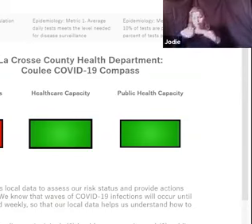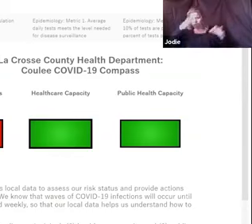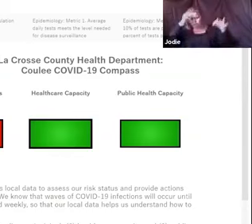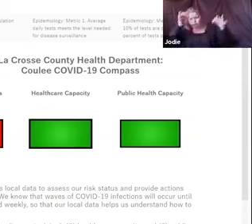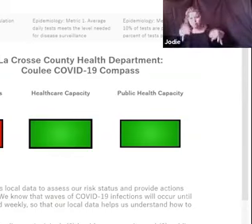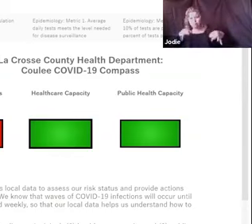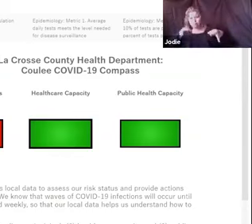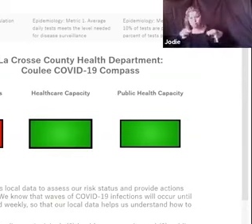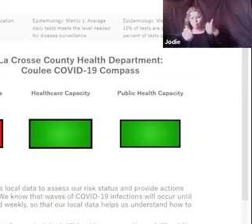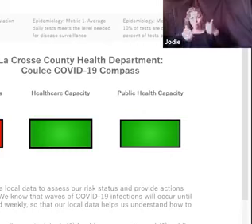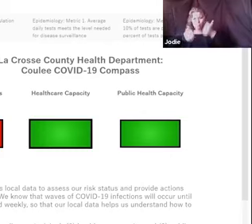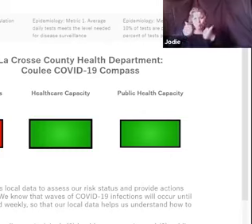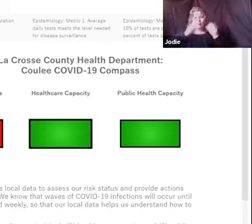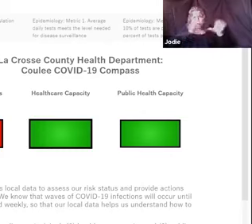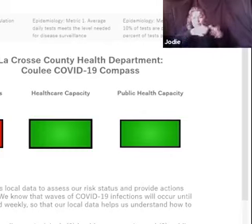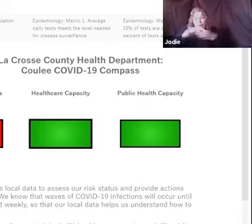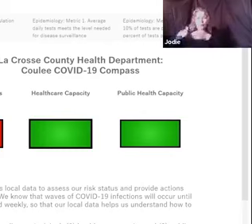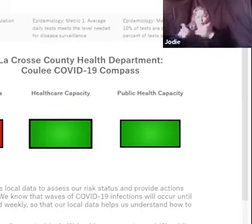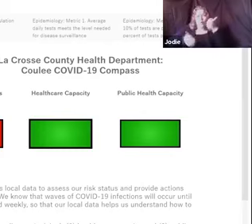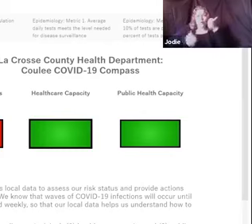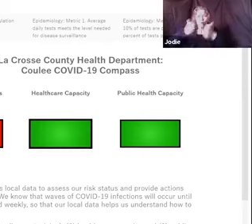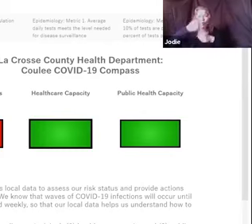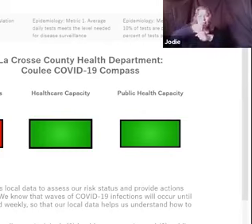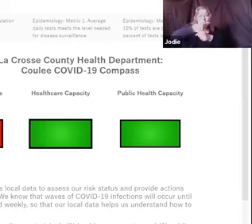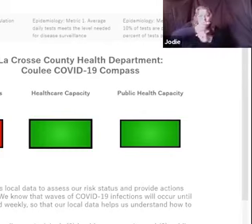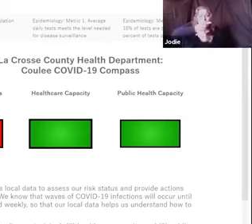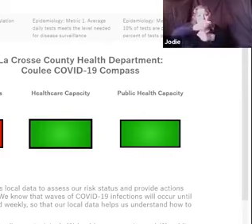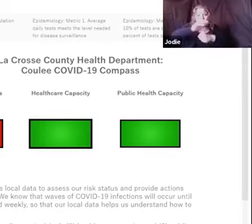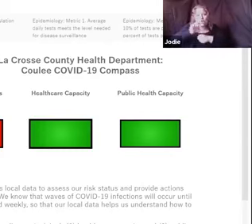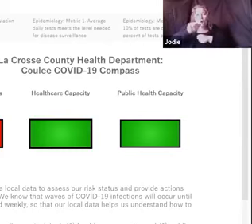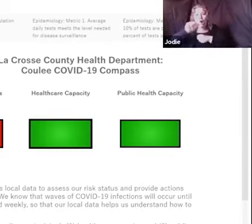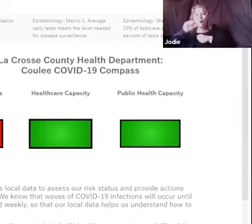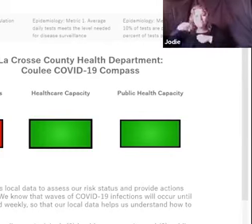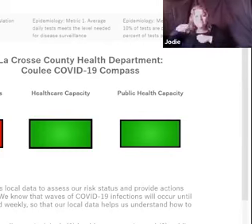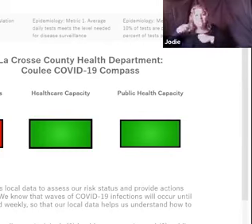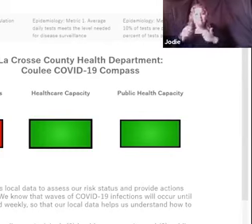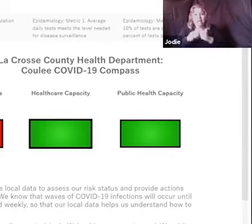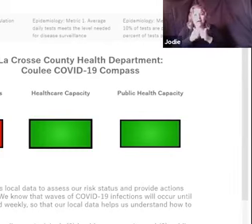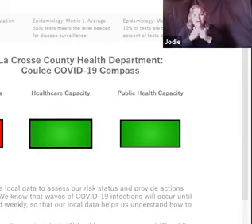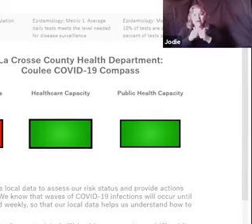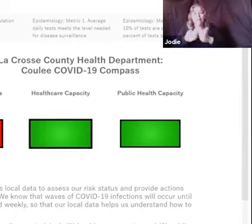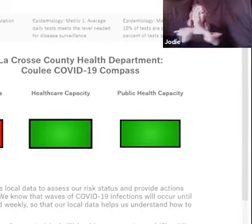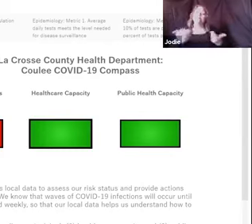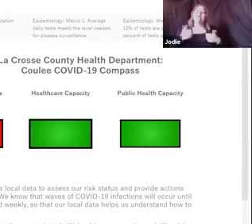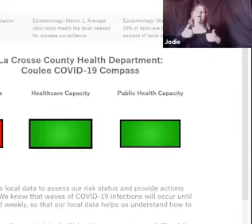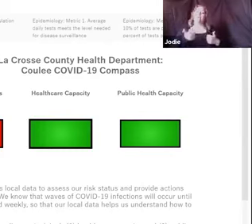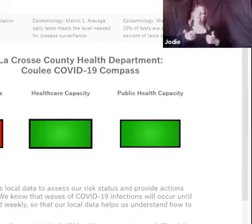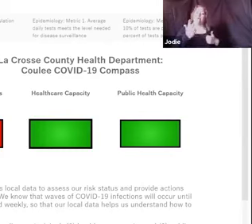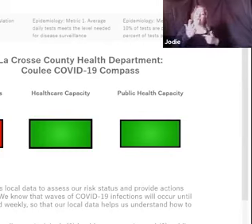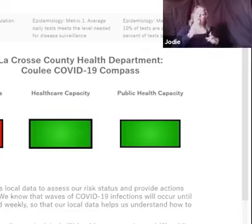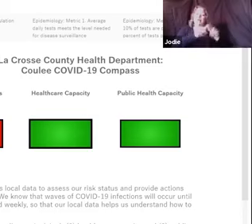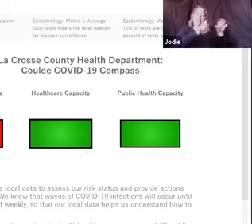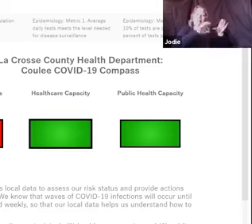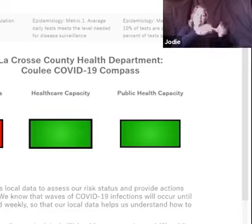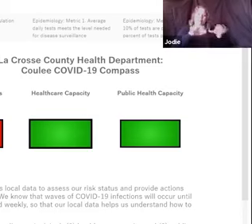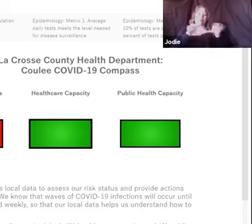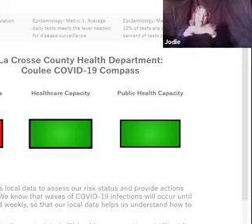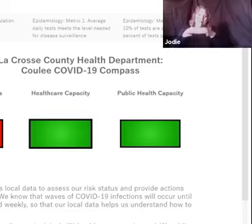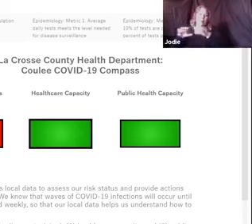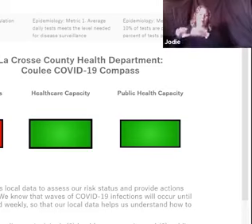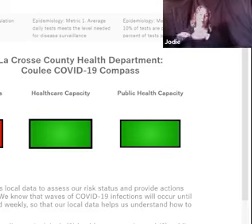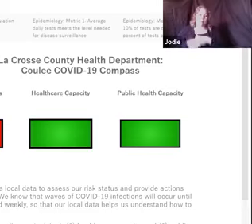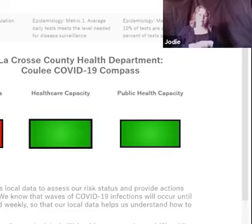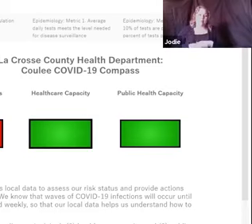on Wednesday, is by looking at data in 3 different categories. And I'm going to walk through that